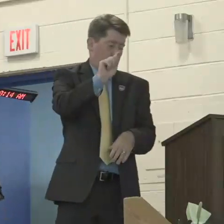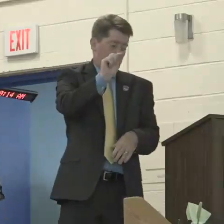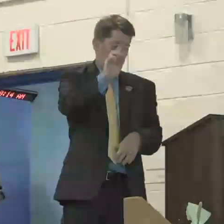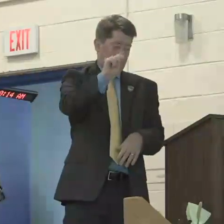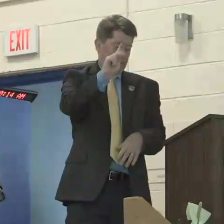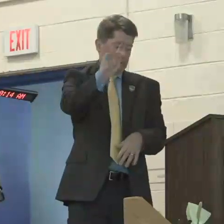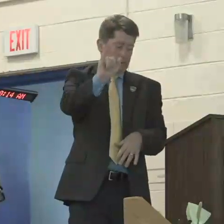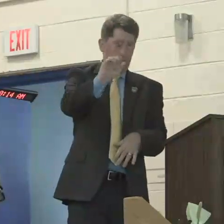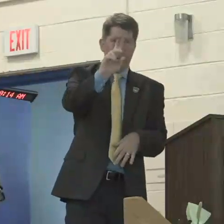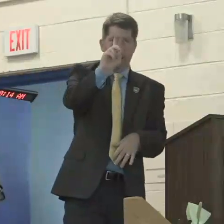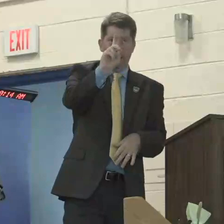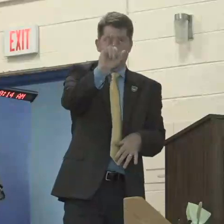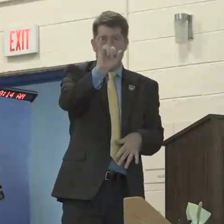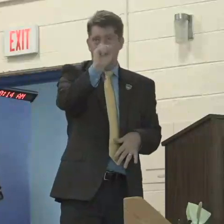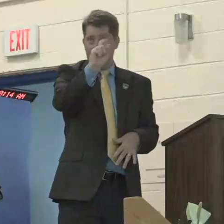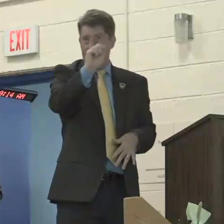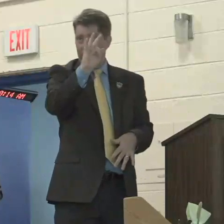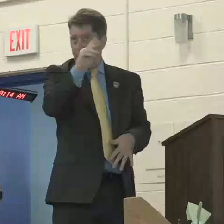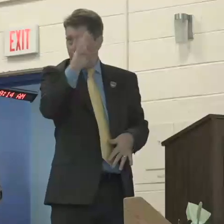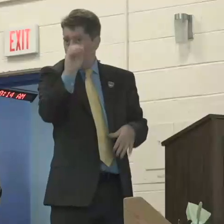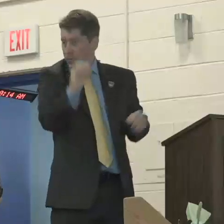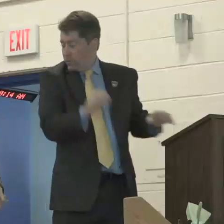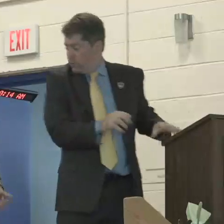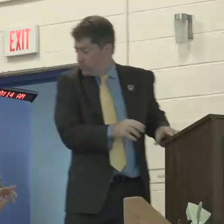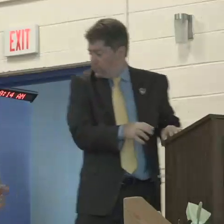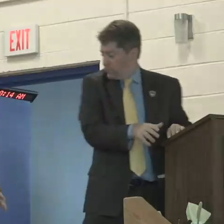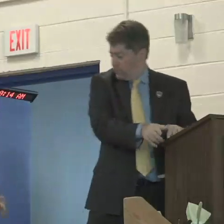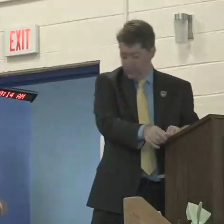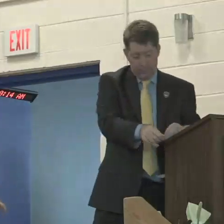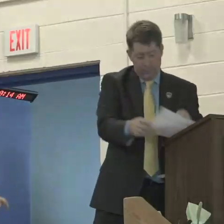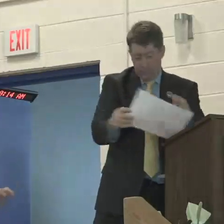artwork. And this goes to Trinity DeStefano.